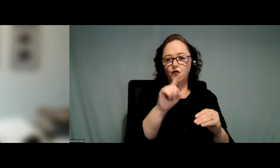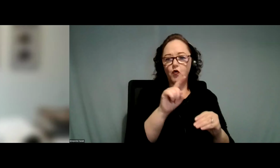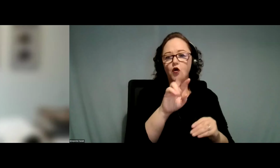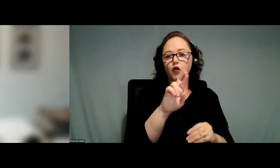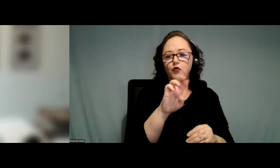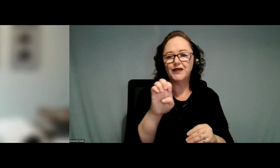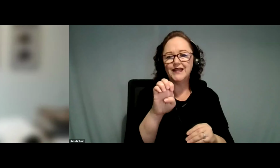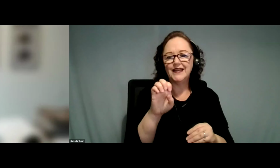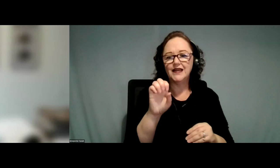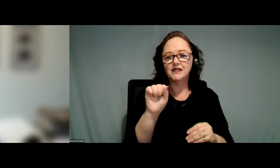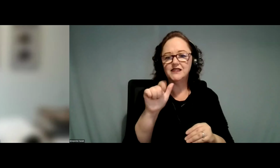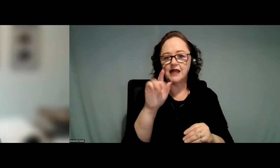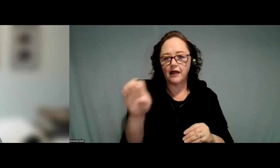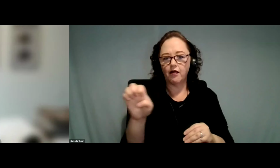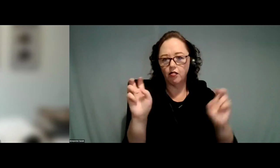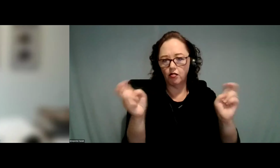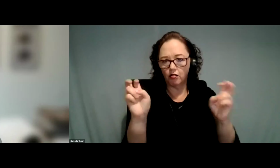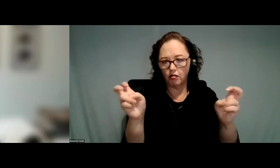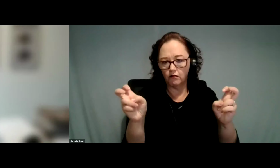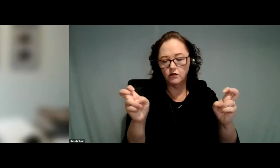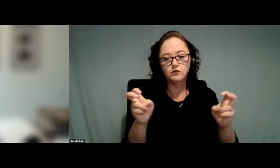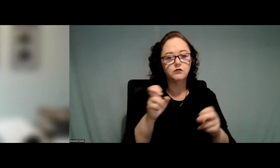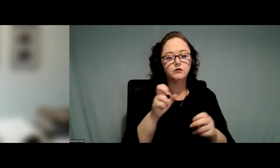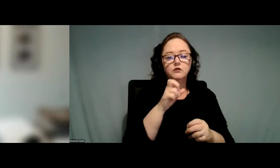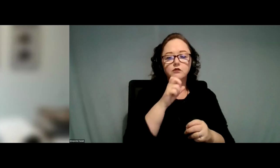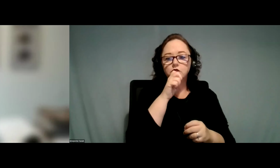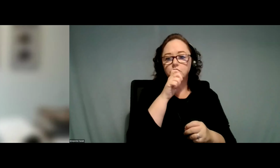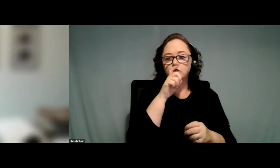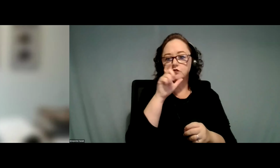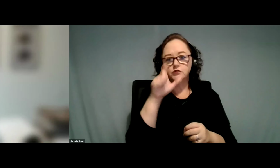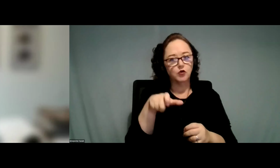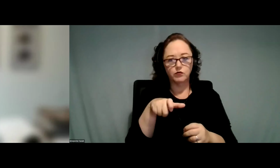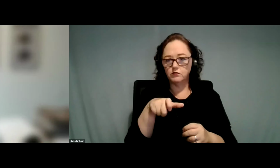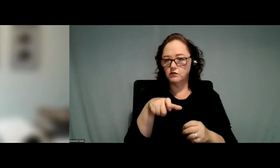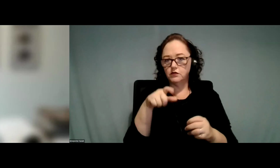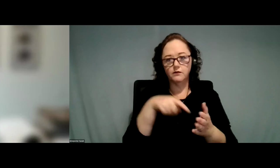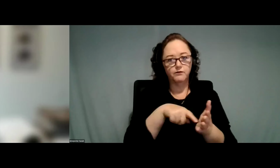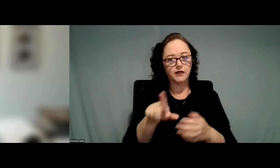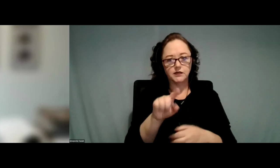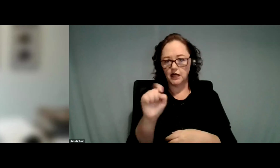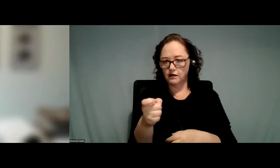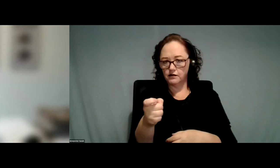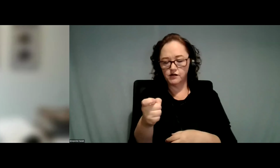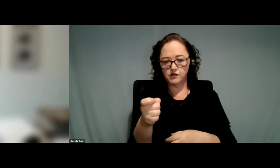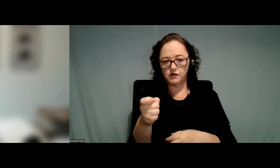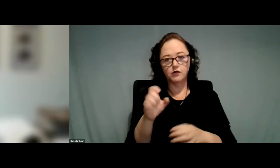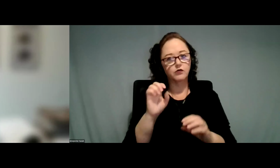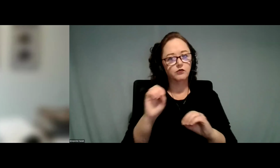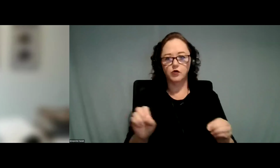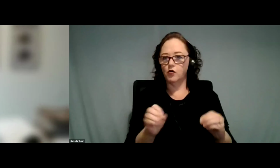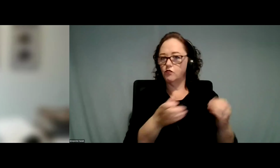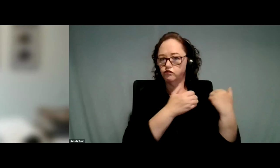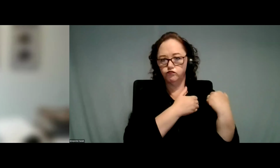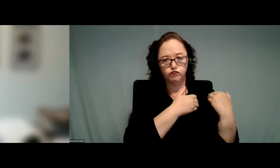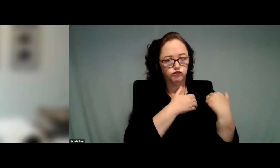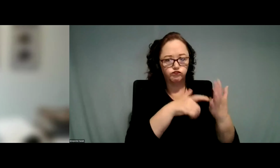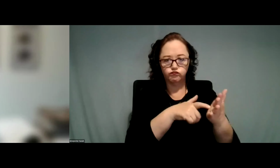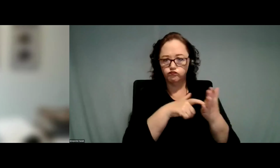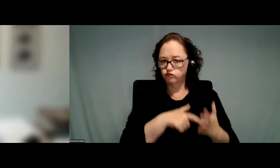And you shouldn't be paying tax on those, and you shouldn't have a duty to collect tax on that one, and that's your